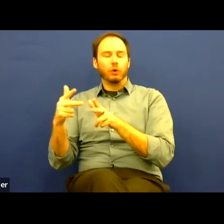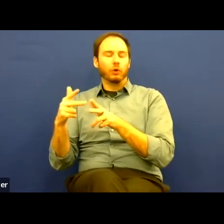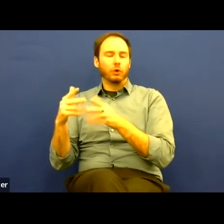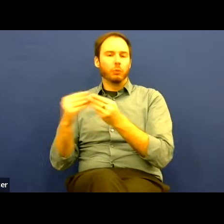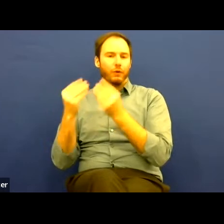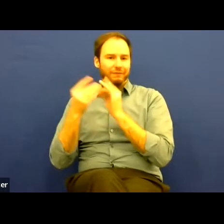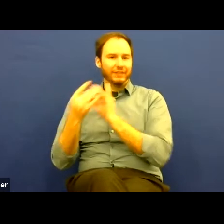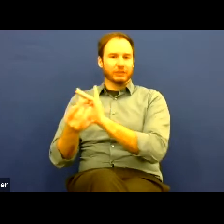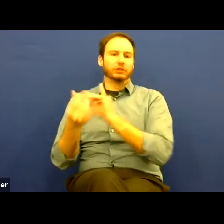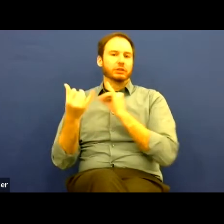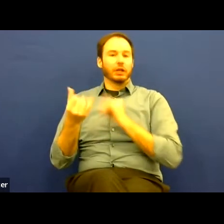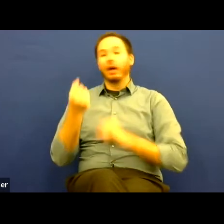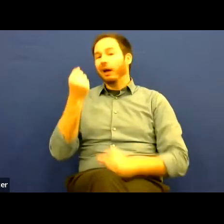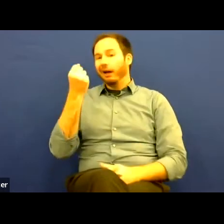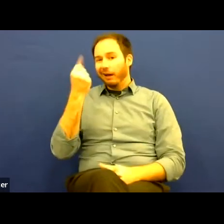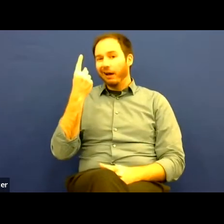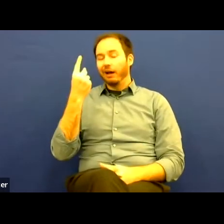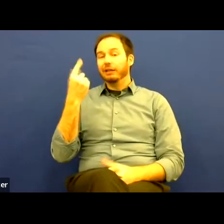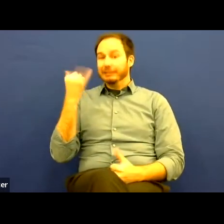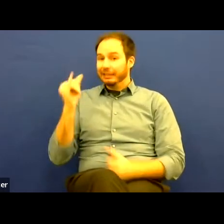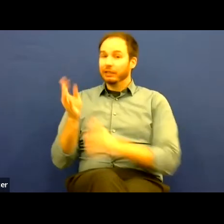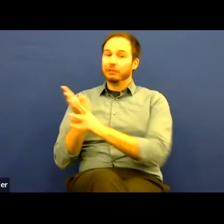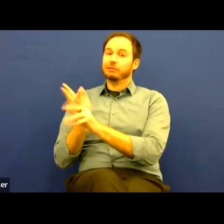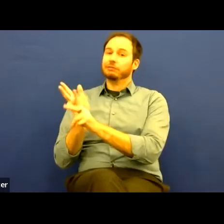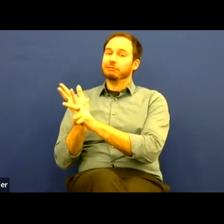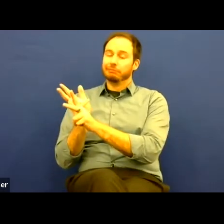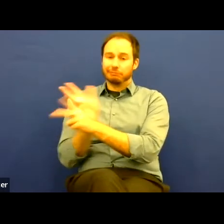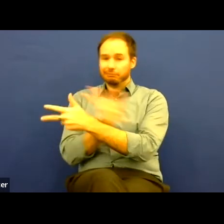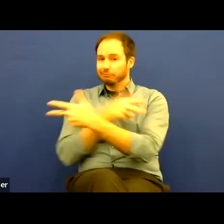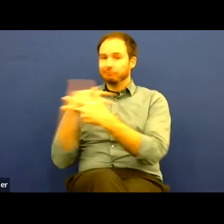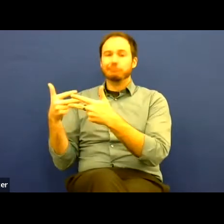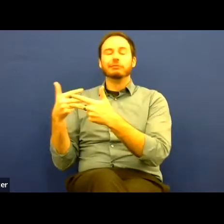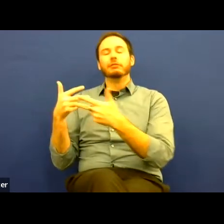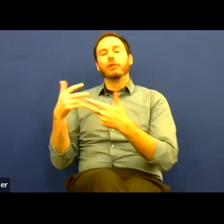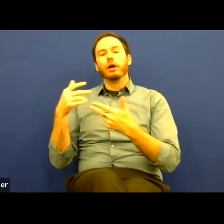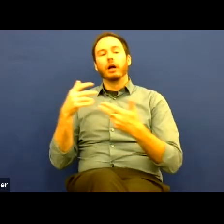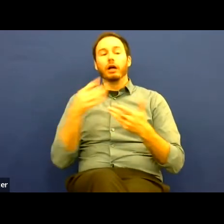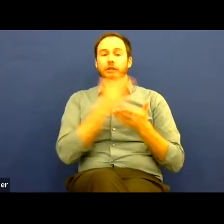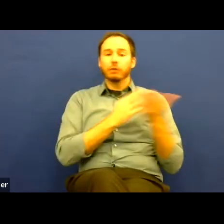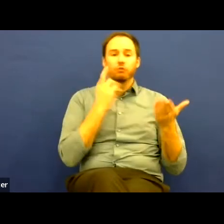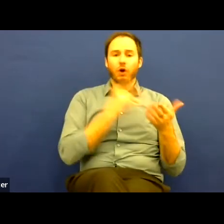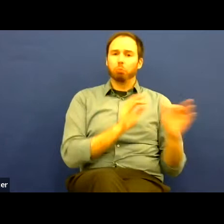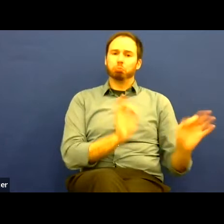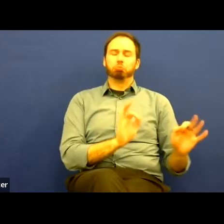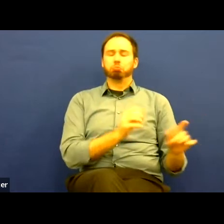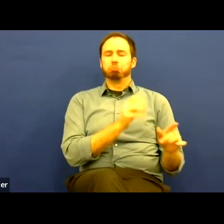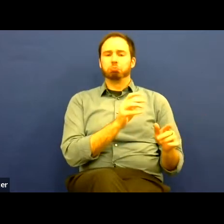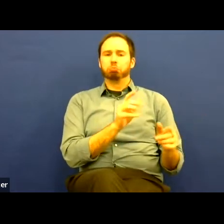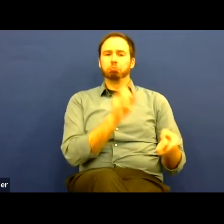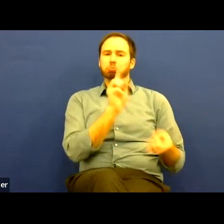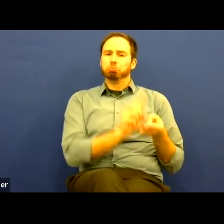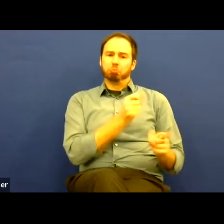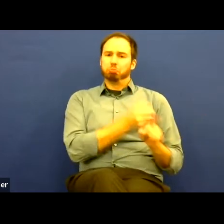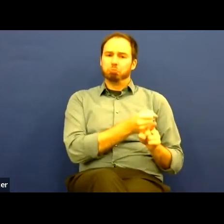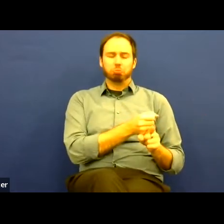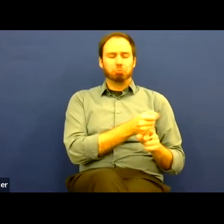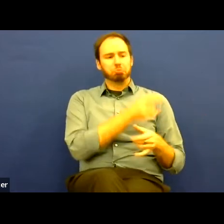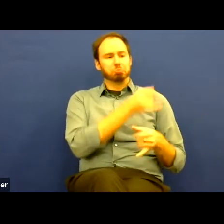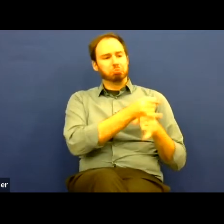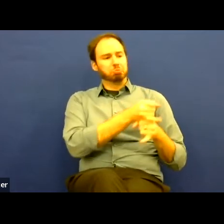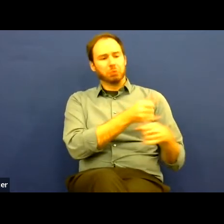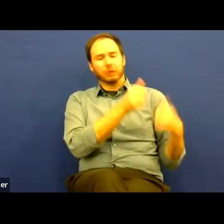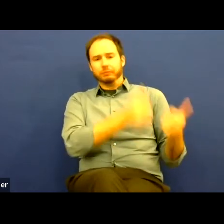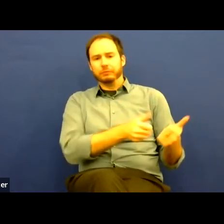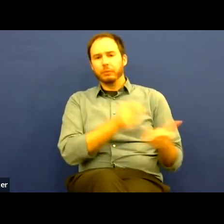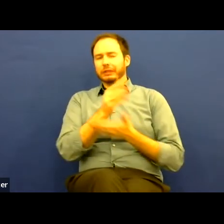that's why. Now, granted, there's a lot of them that come in and they're no brainers for restaurants because they're minimal impact and the site supports